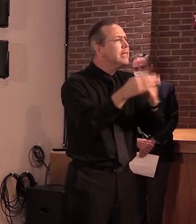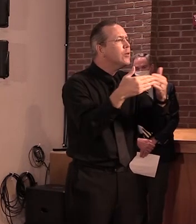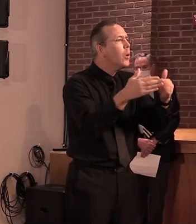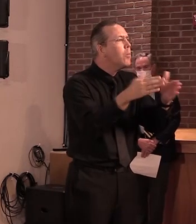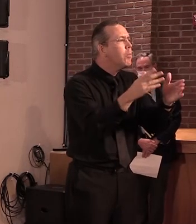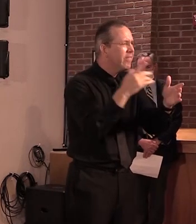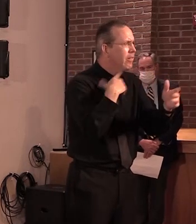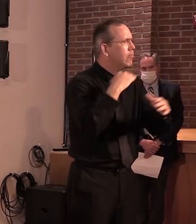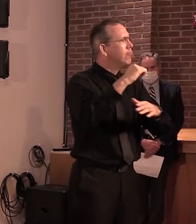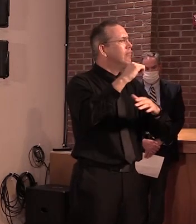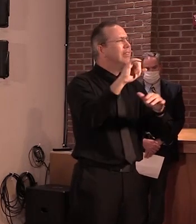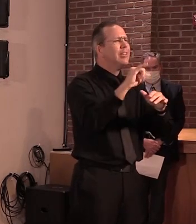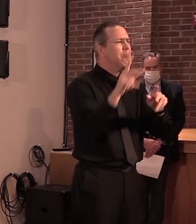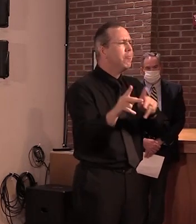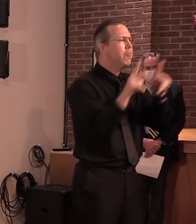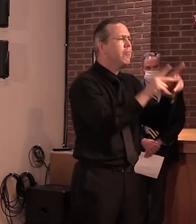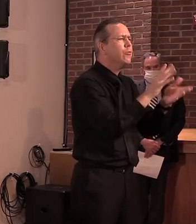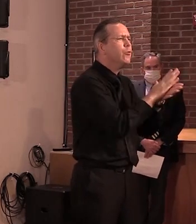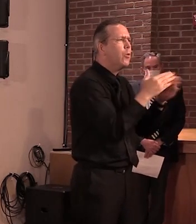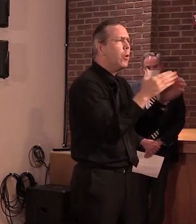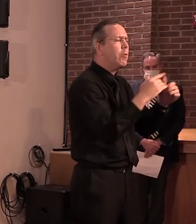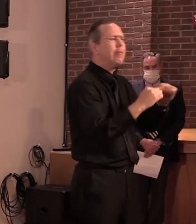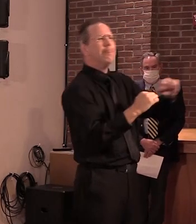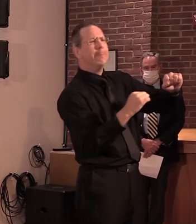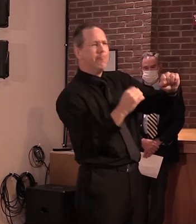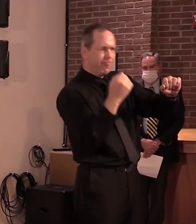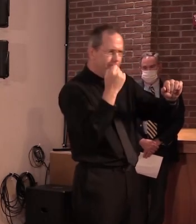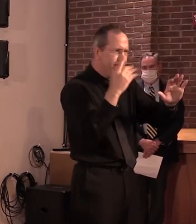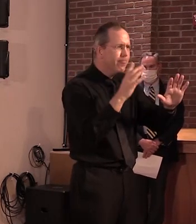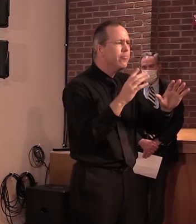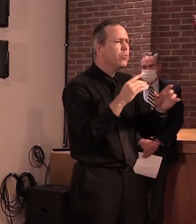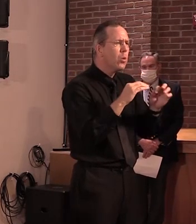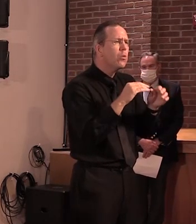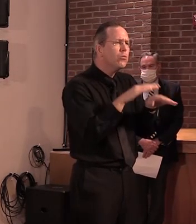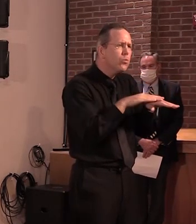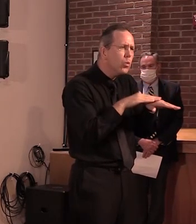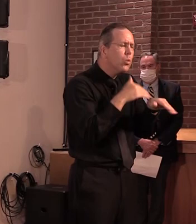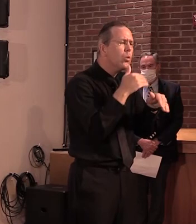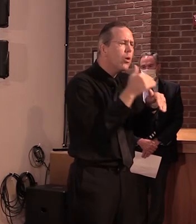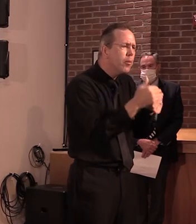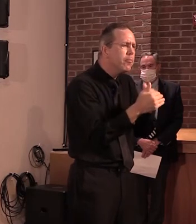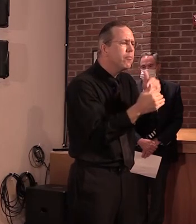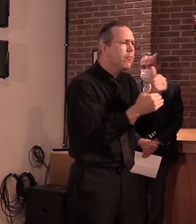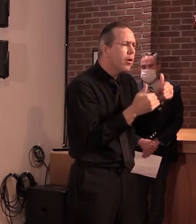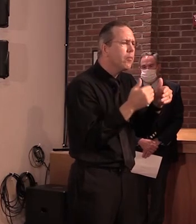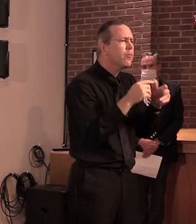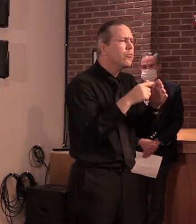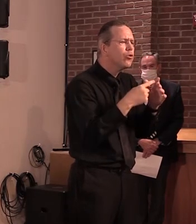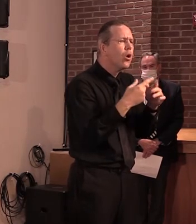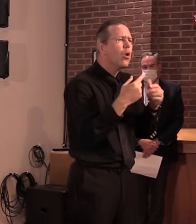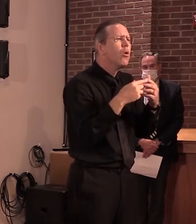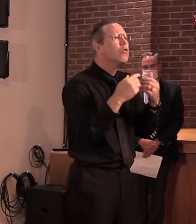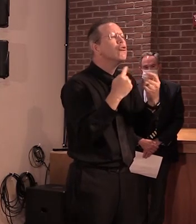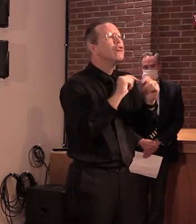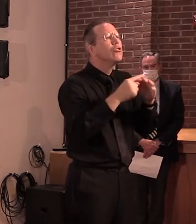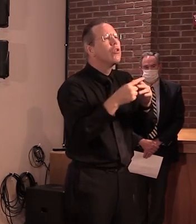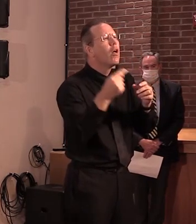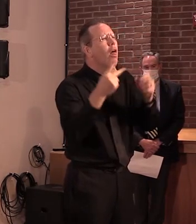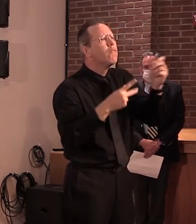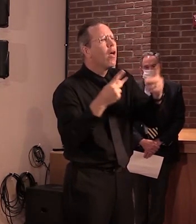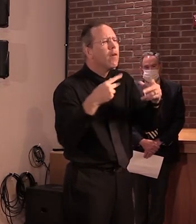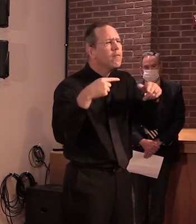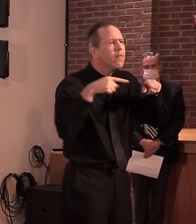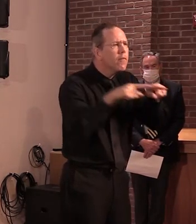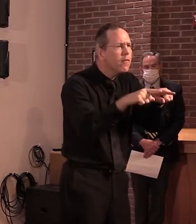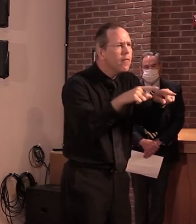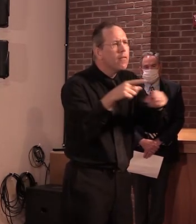makes sense for some to start with this more conservative approach. Beginning with a hybrid model gives school